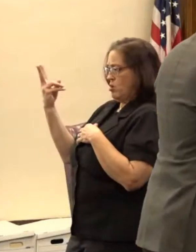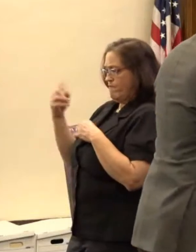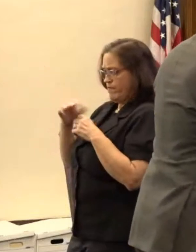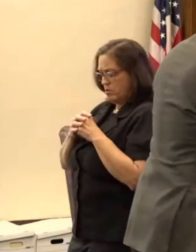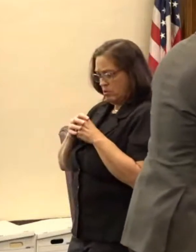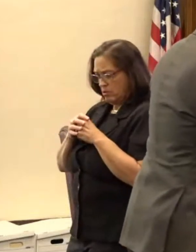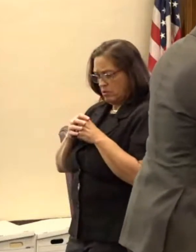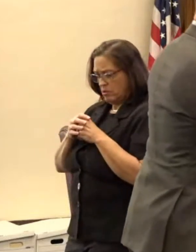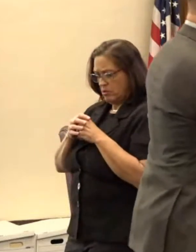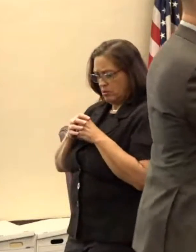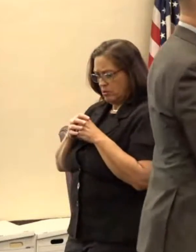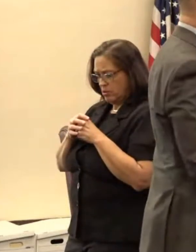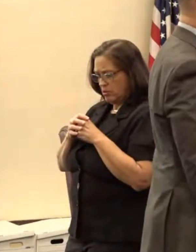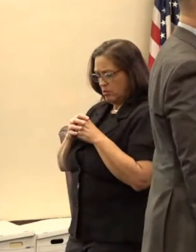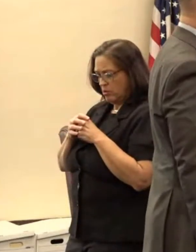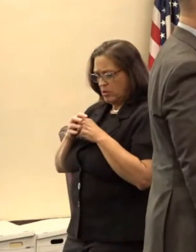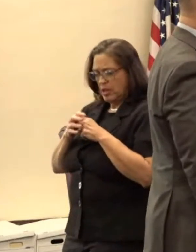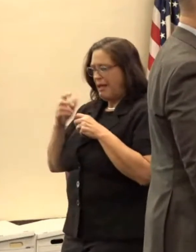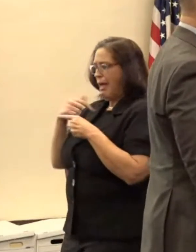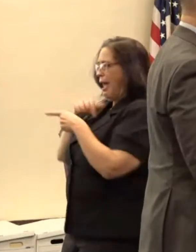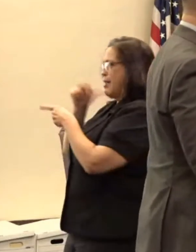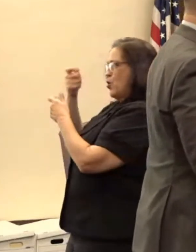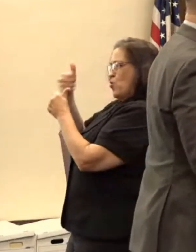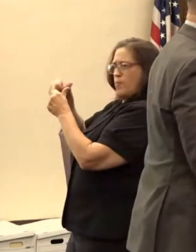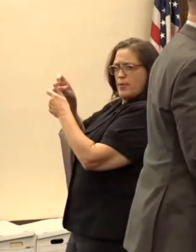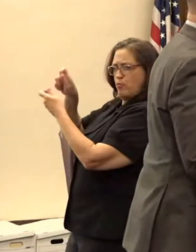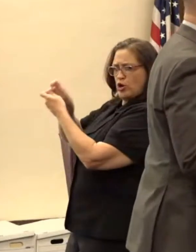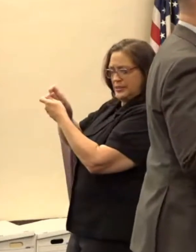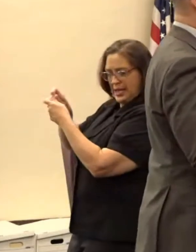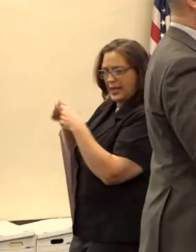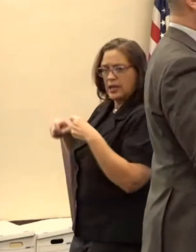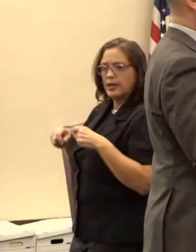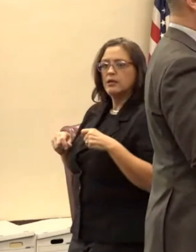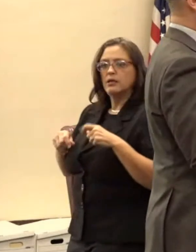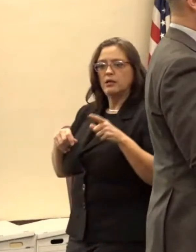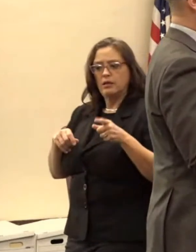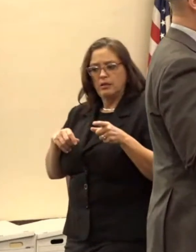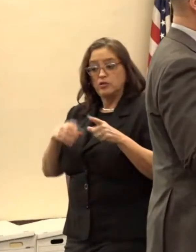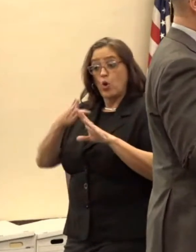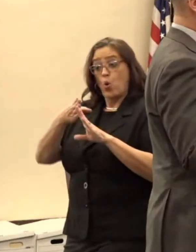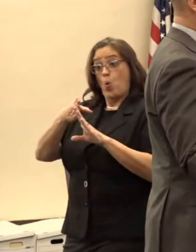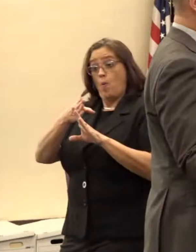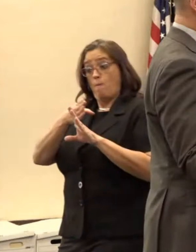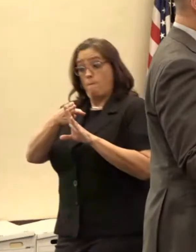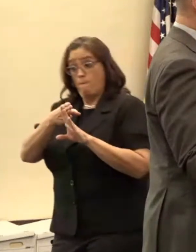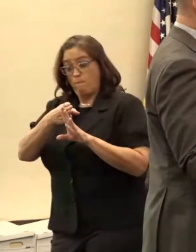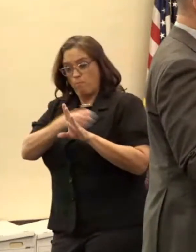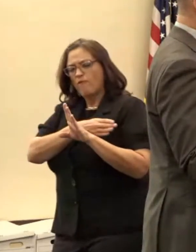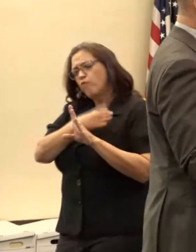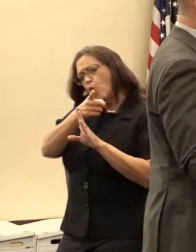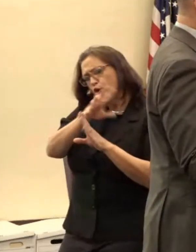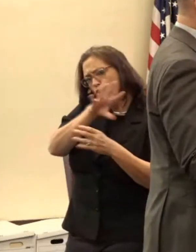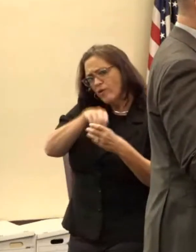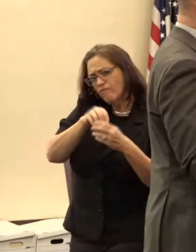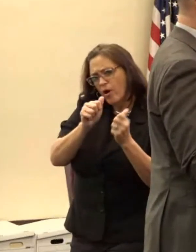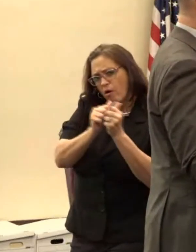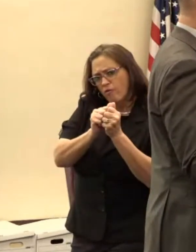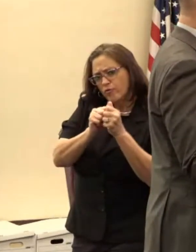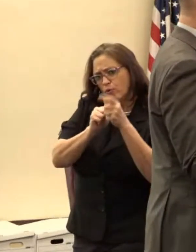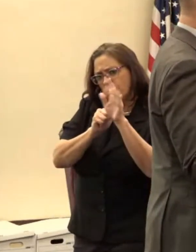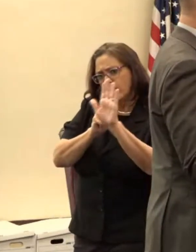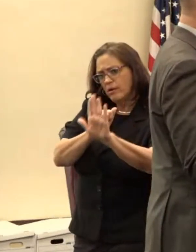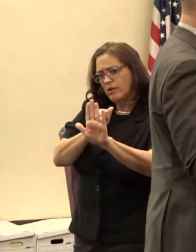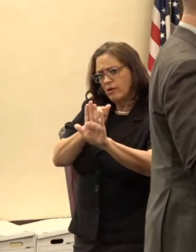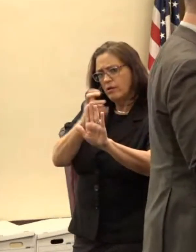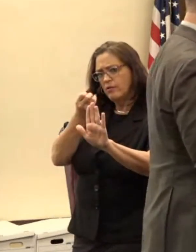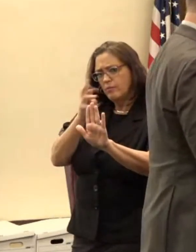Now, but sorry. I don't remember exactly, sorry. So prior to your involvement in Mr. Harris's case, is that right?